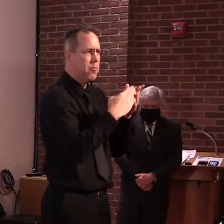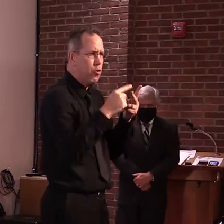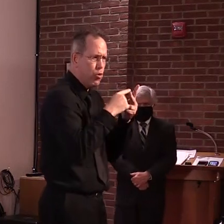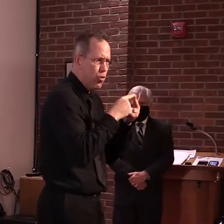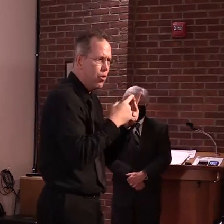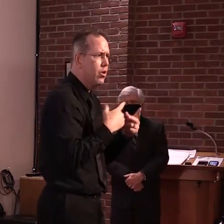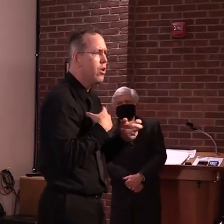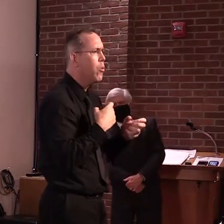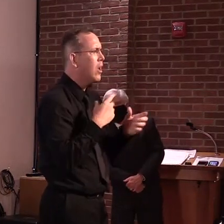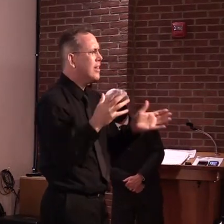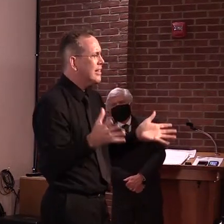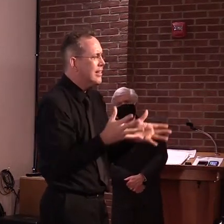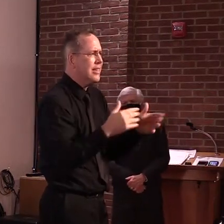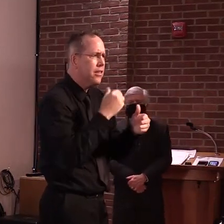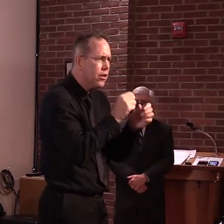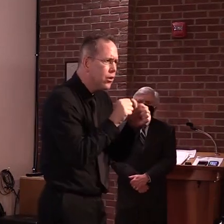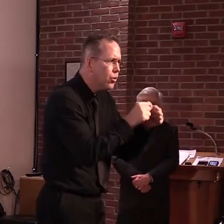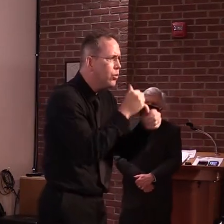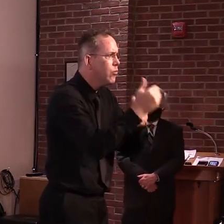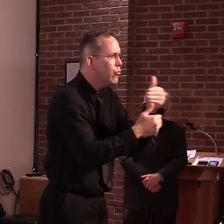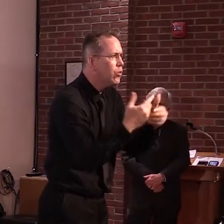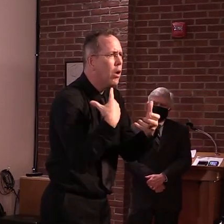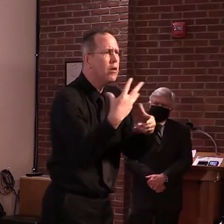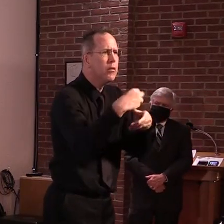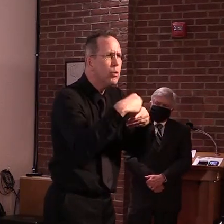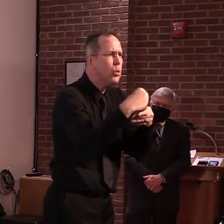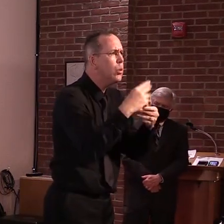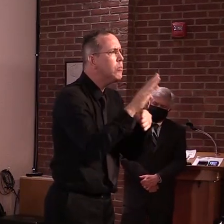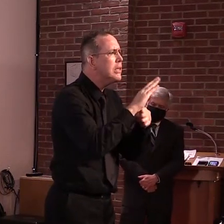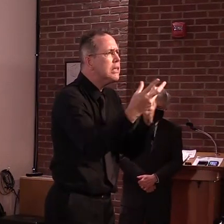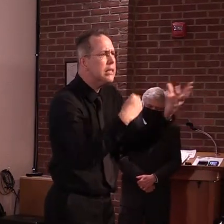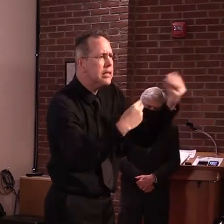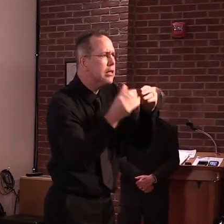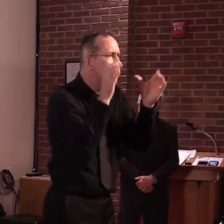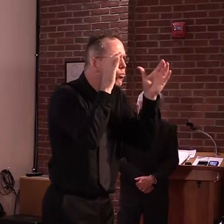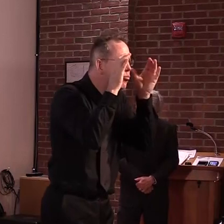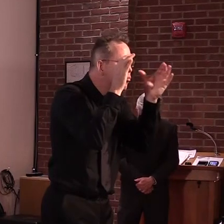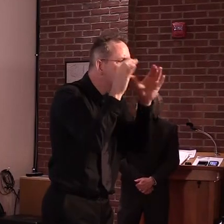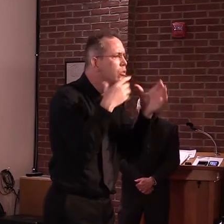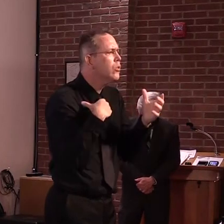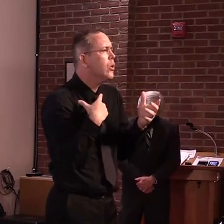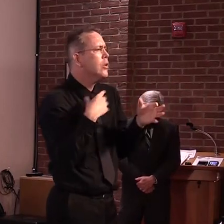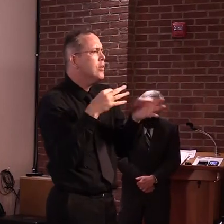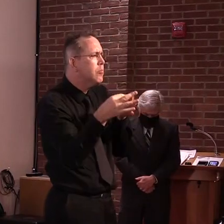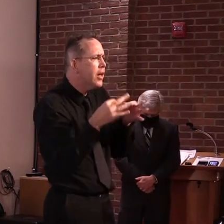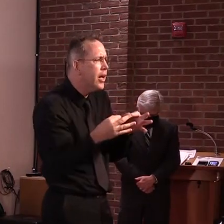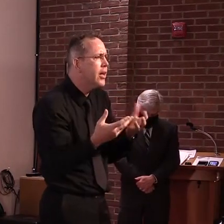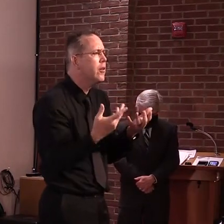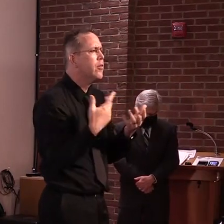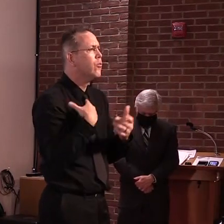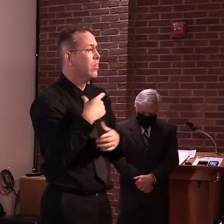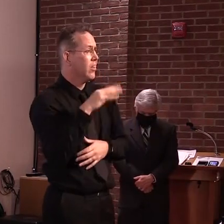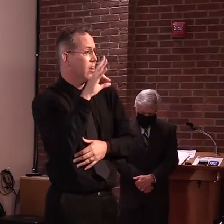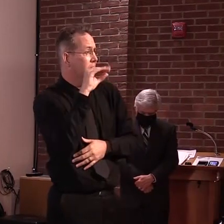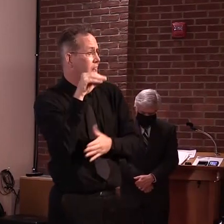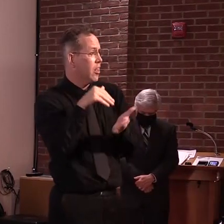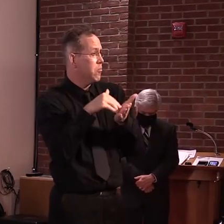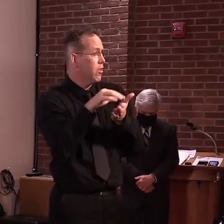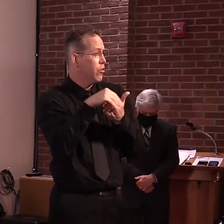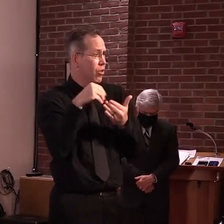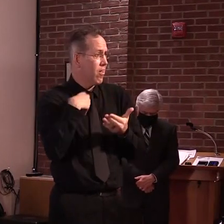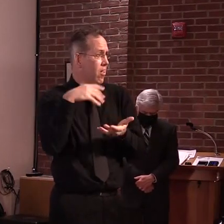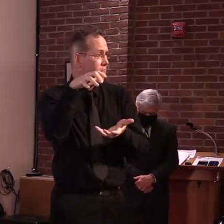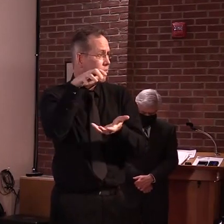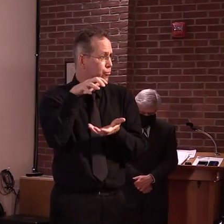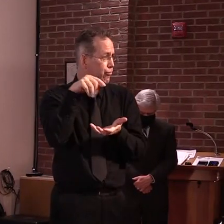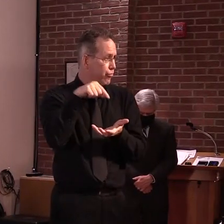and today we will outline another $90 million in economic support. Commissioner Goldstein will